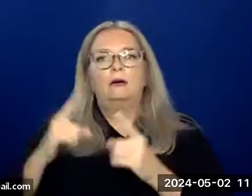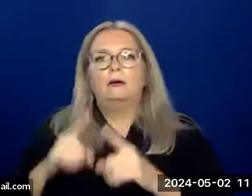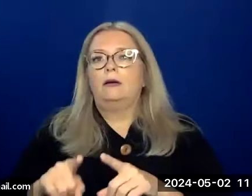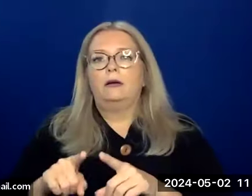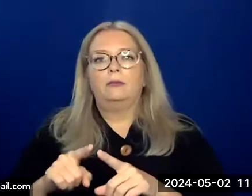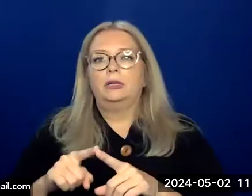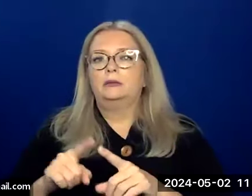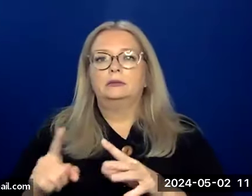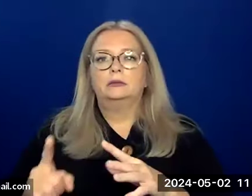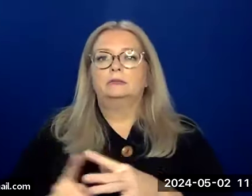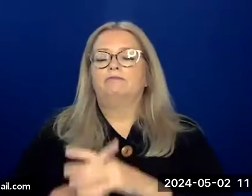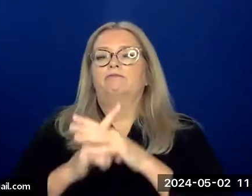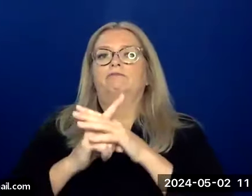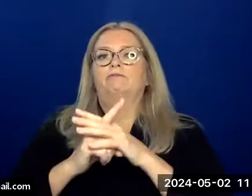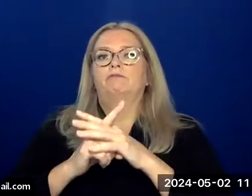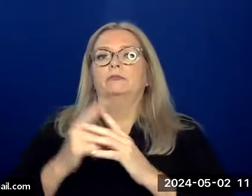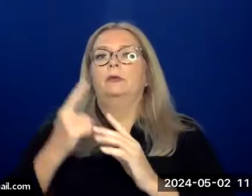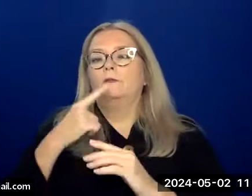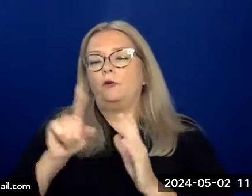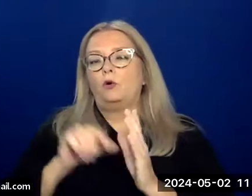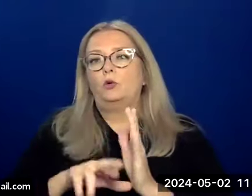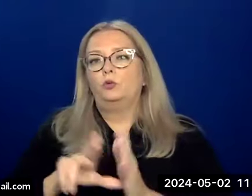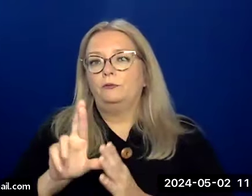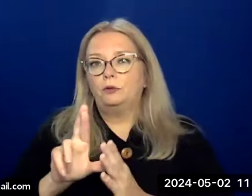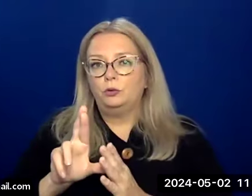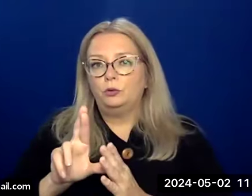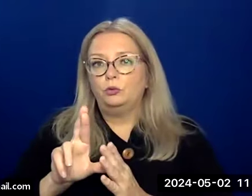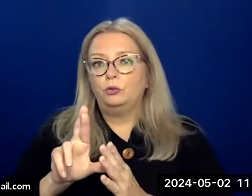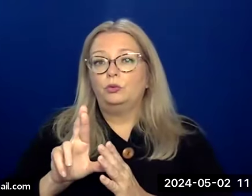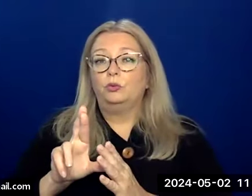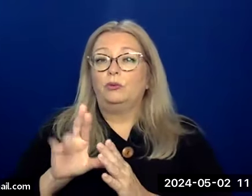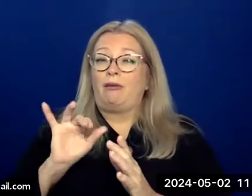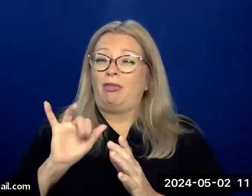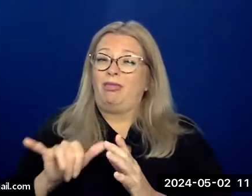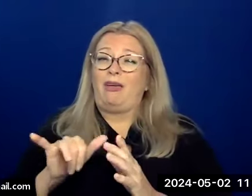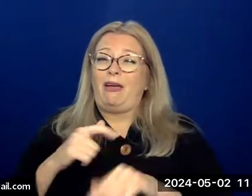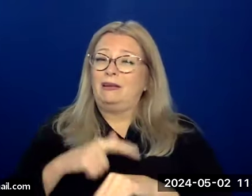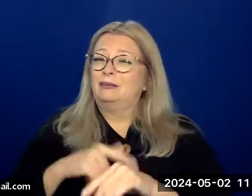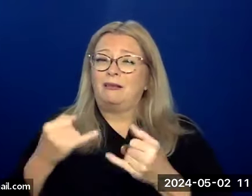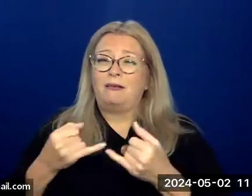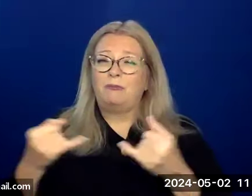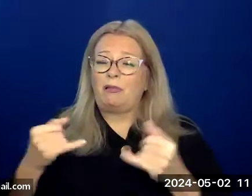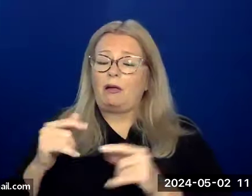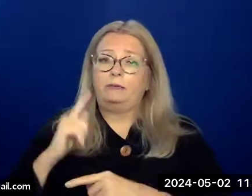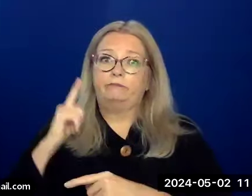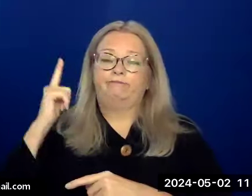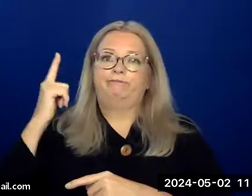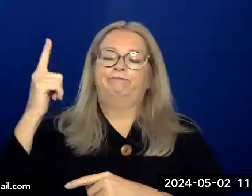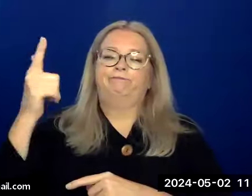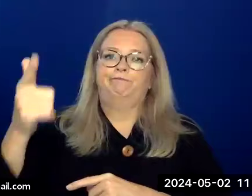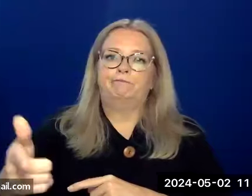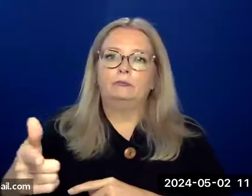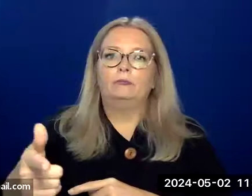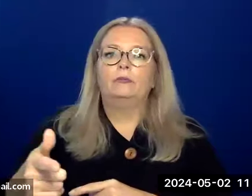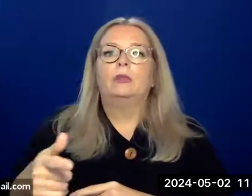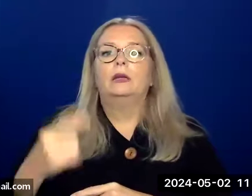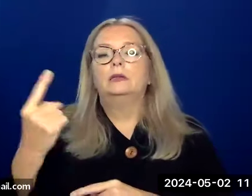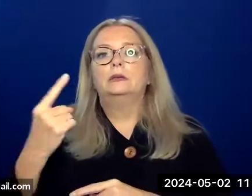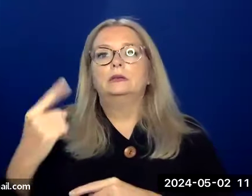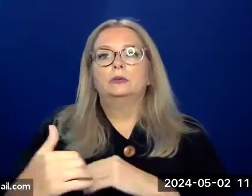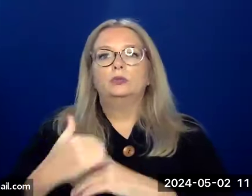for review, which can be quite a bit later. I have someone who sent it via certified mail